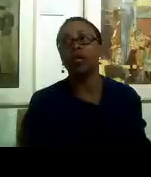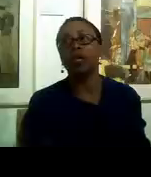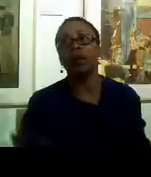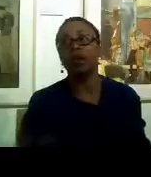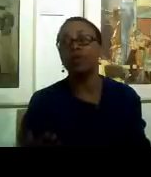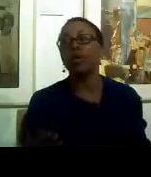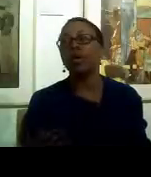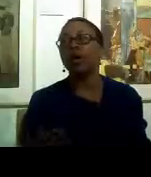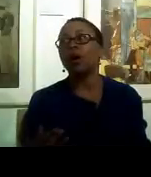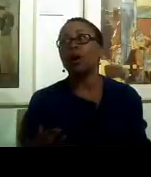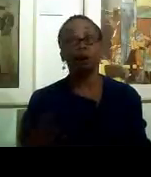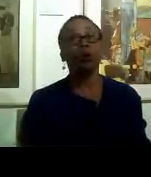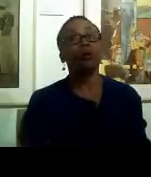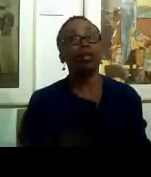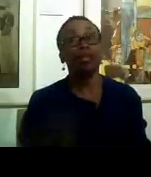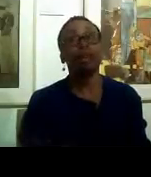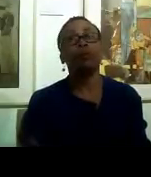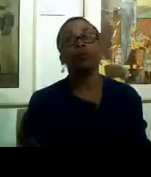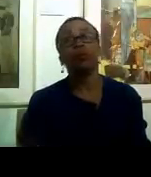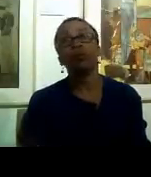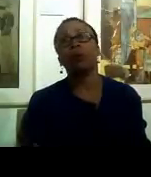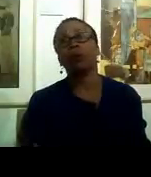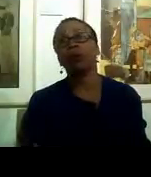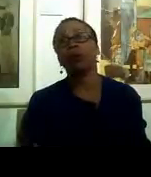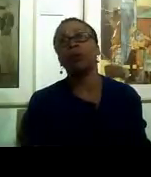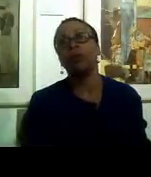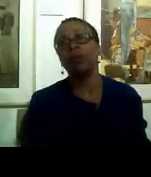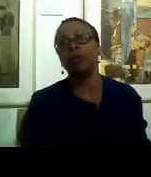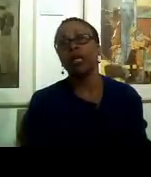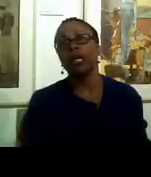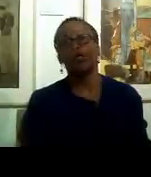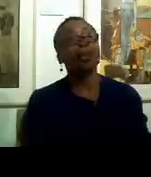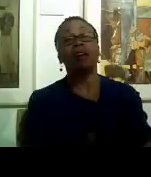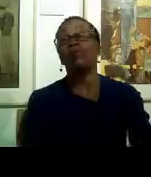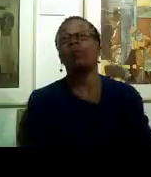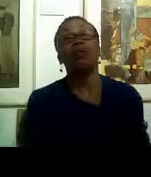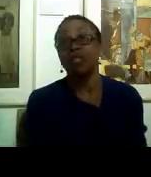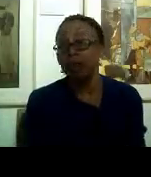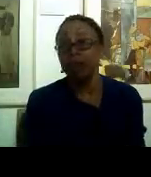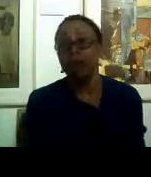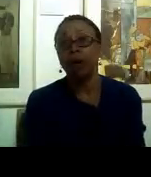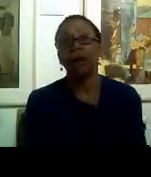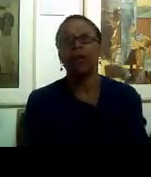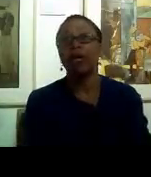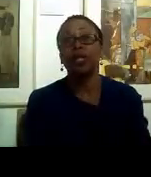have artwork that was accessible to a broad public who did not have the resources, let's say, to buy a painting or a